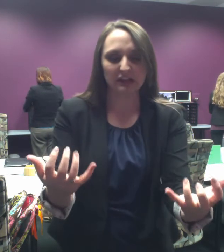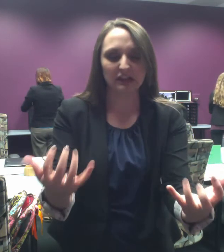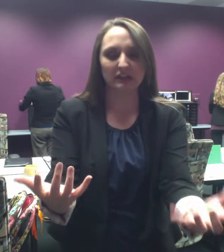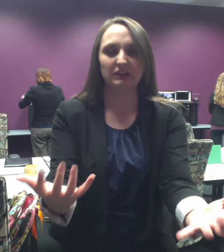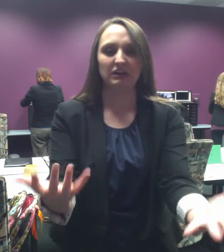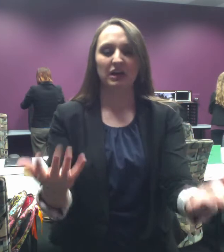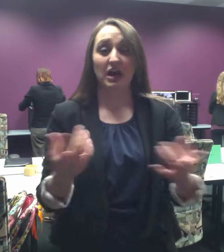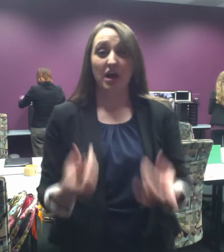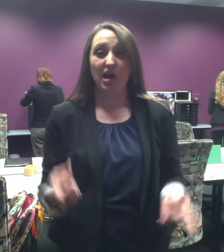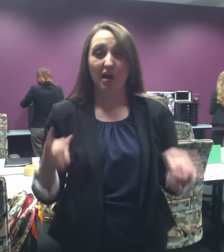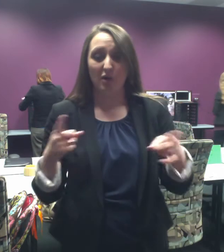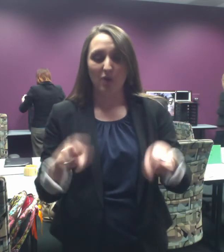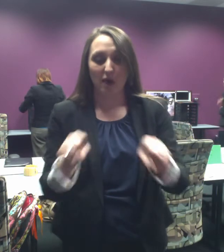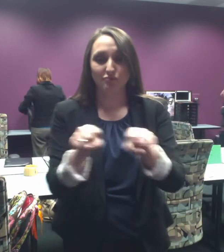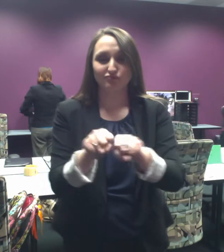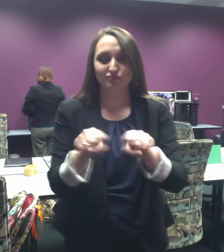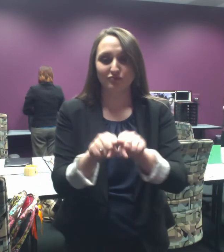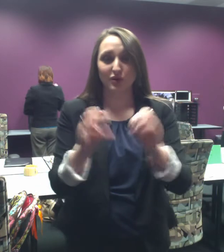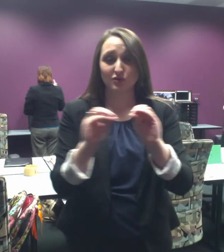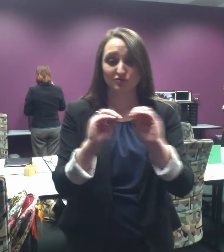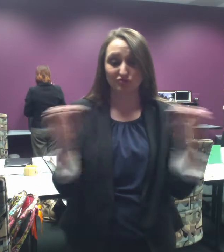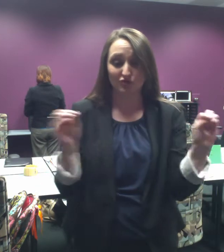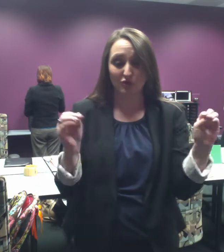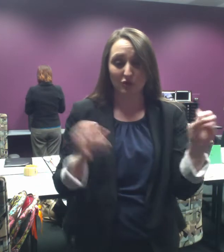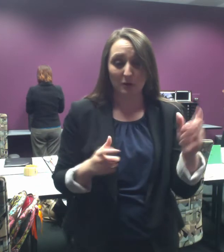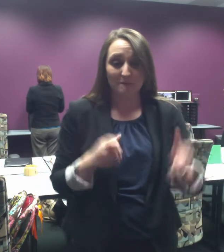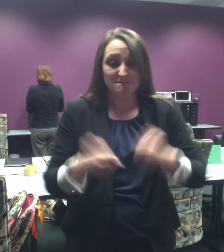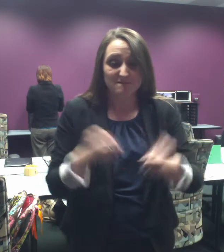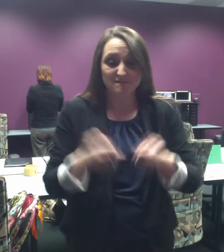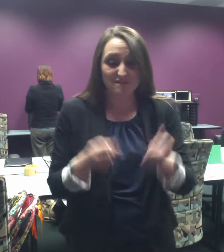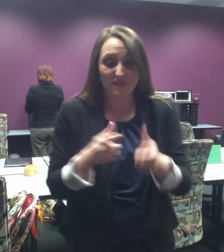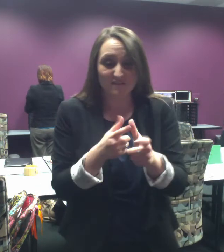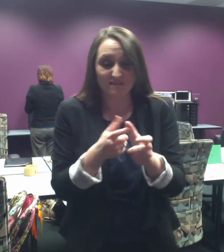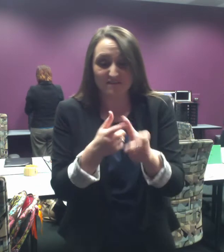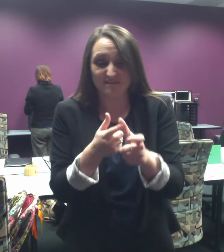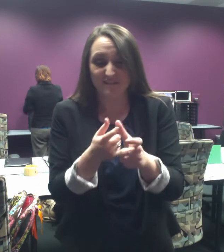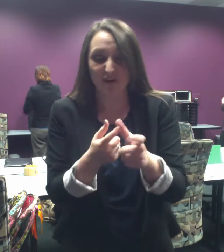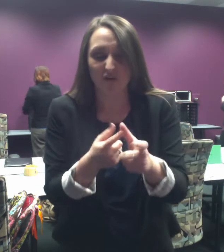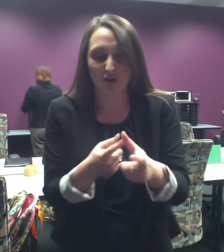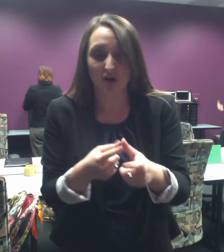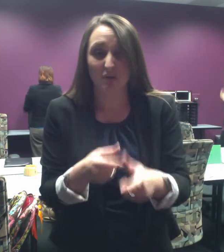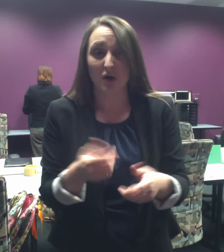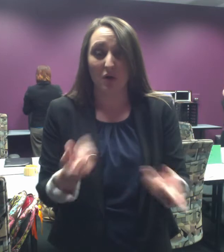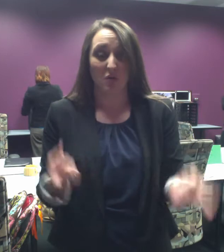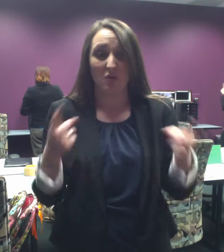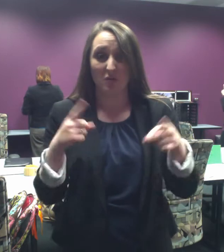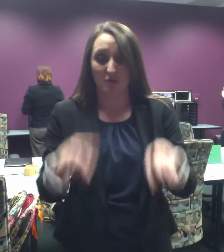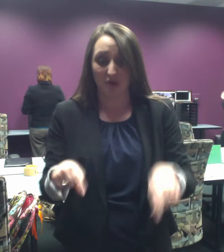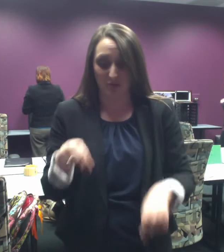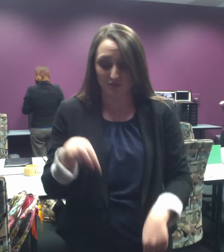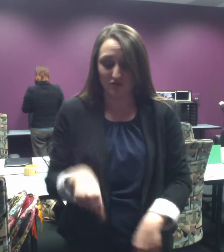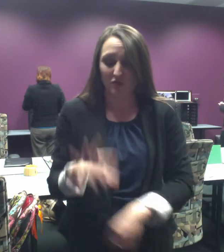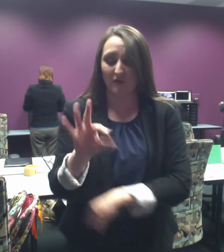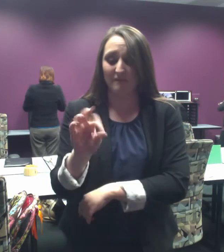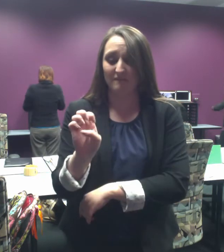and go running barefoot through the grass in the morning, your feet might get wet. That's from dew or water